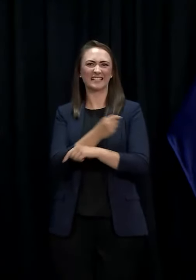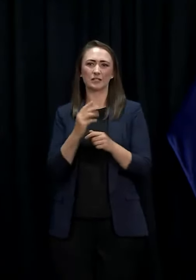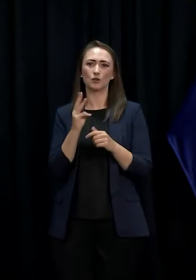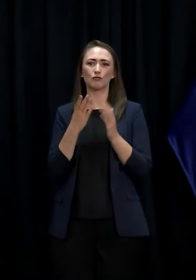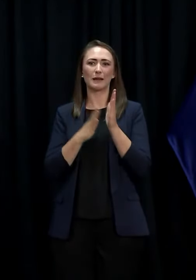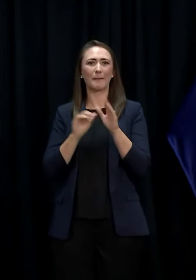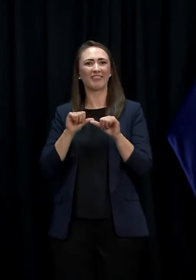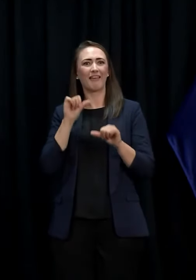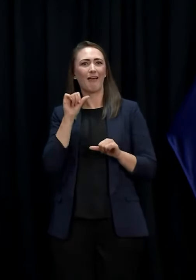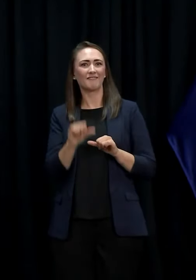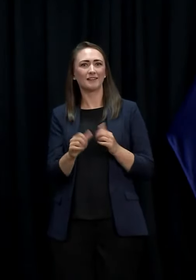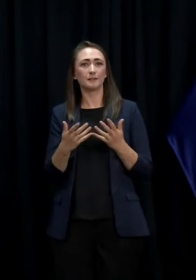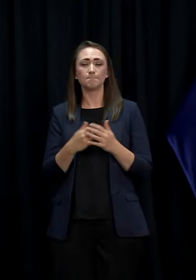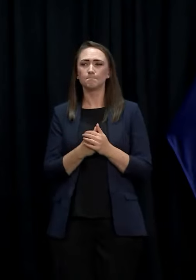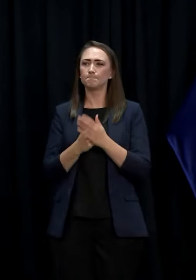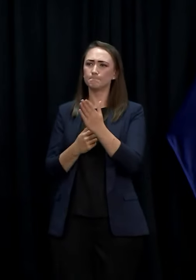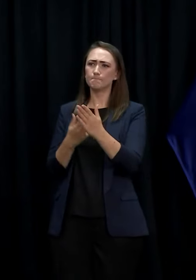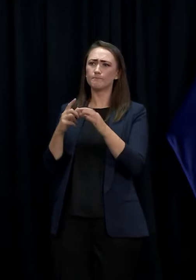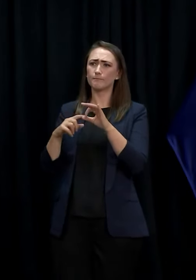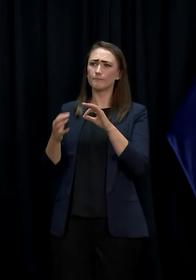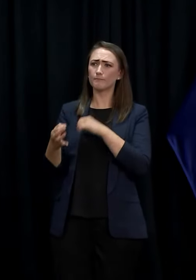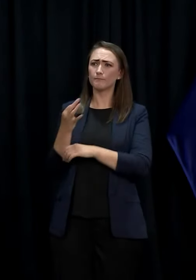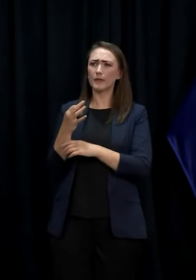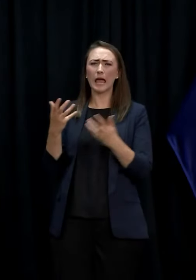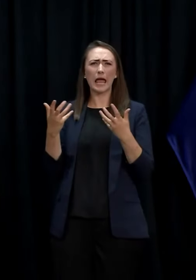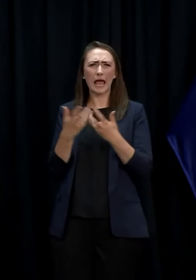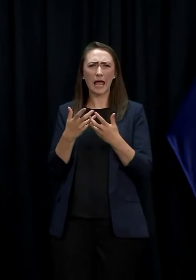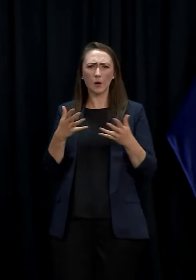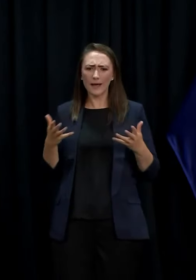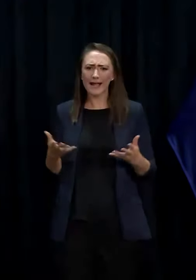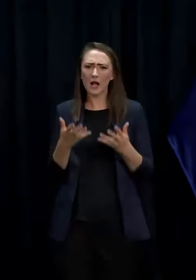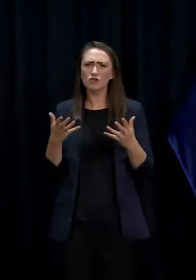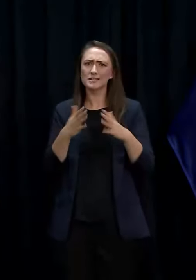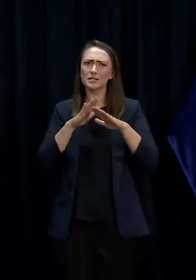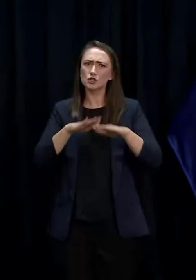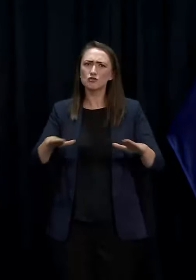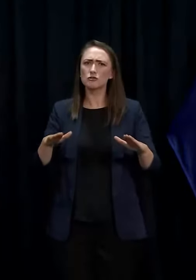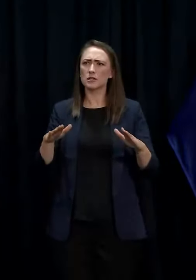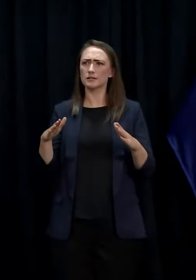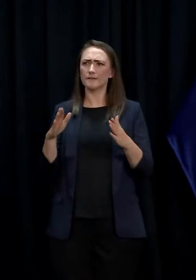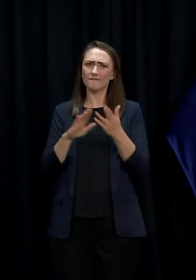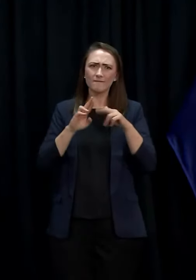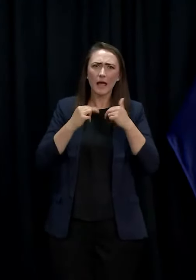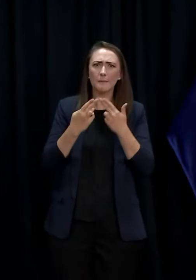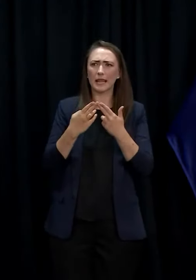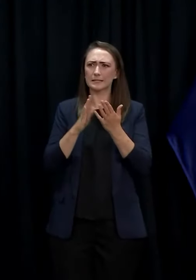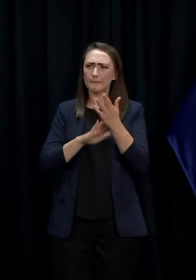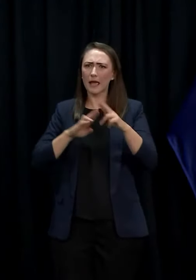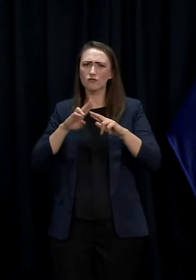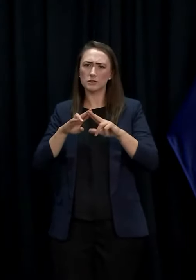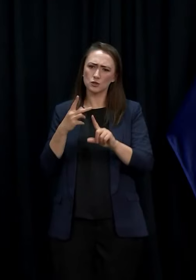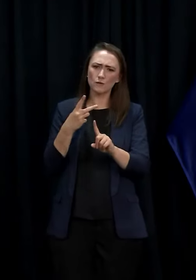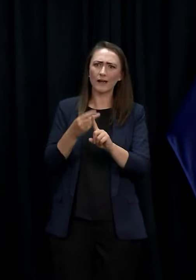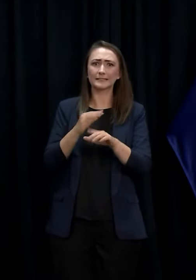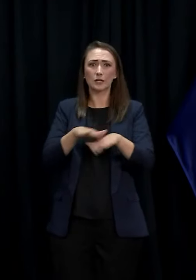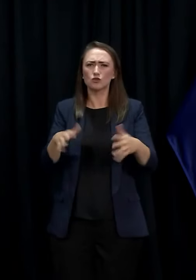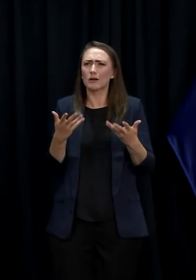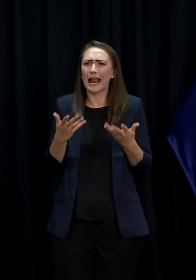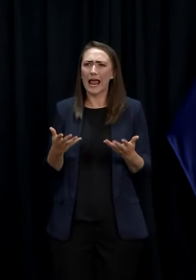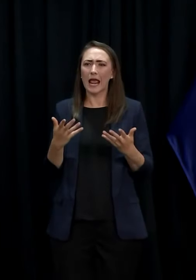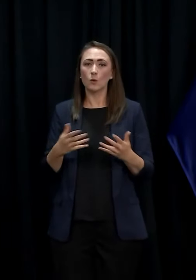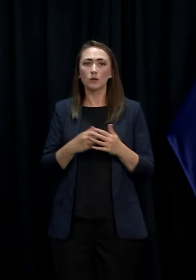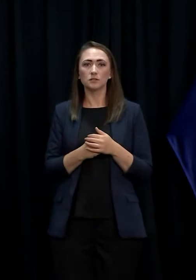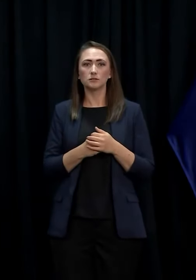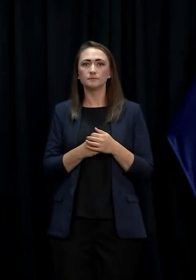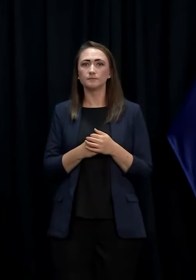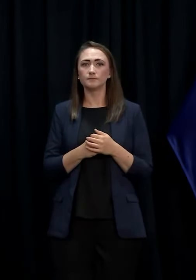So, are you doing anything to try to pick up that first dose rate? Yeah, there's still a lot of work. There's still a lot of work there going on in partnership